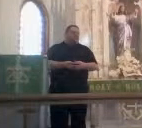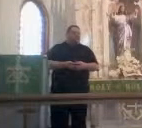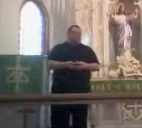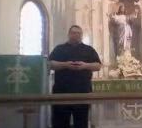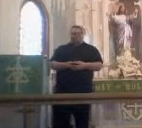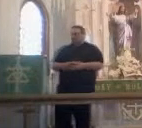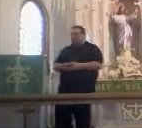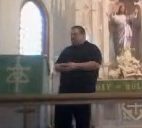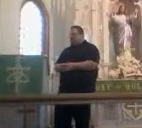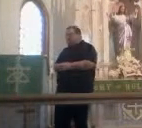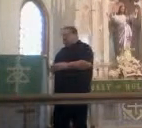him.